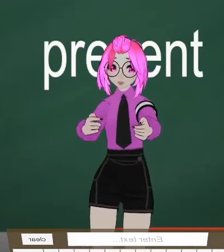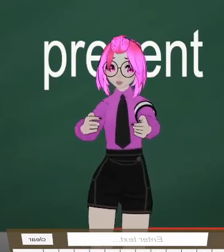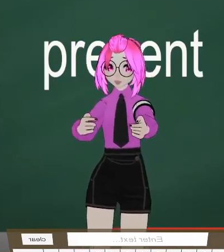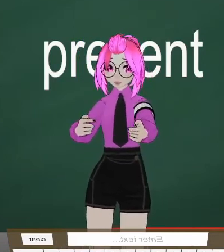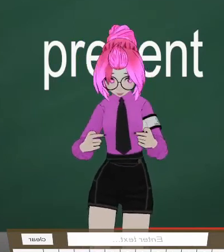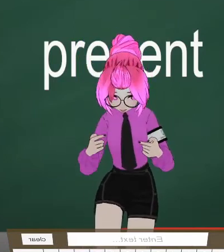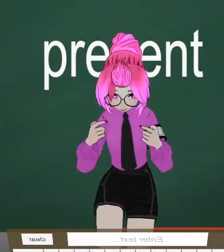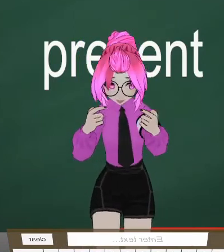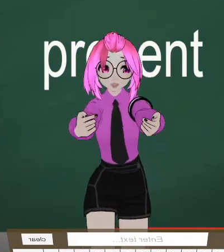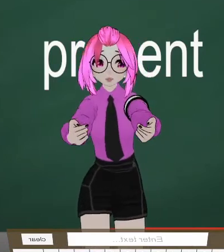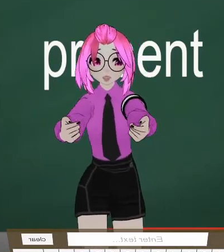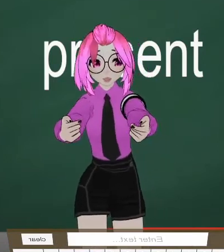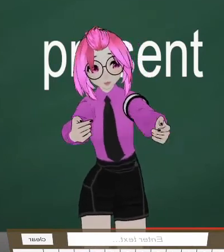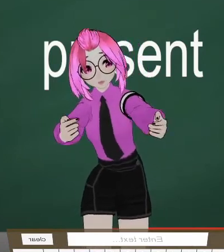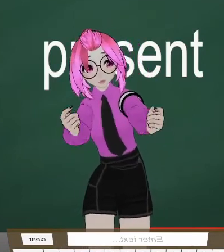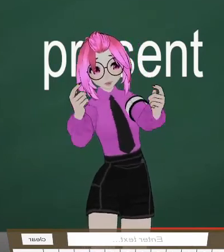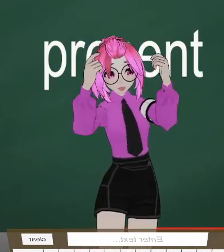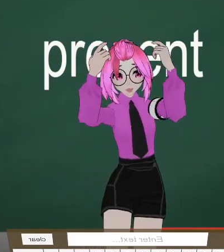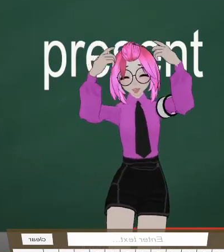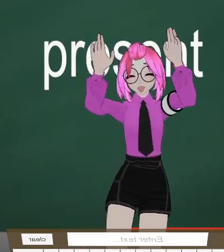a present i'm giving you this present of knowledge